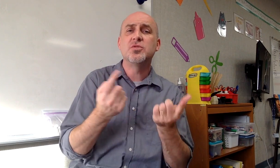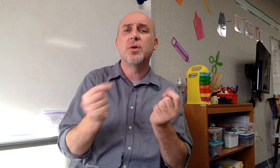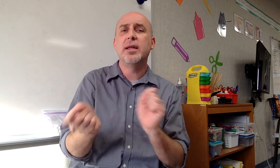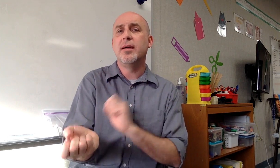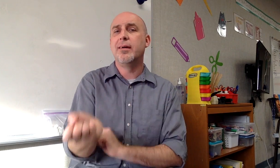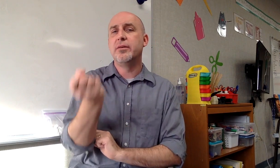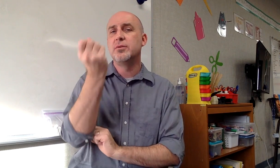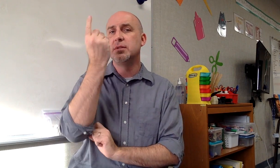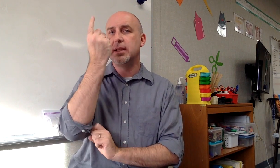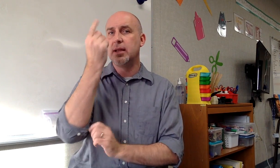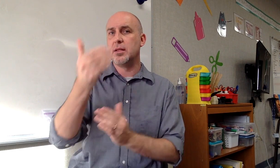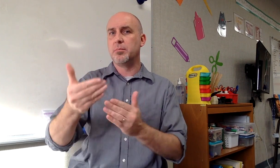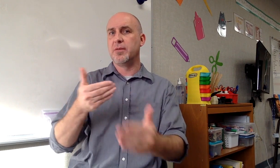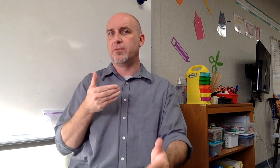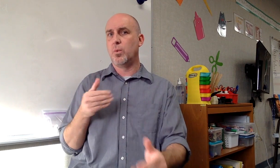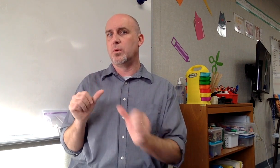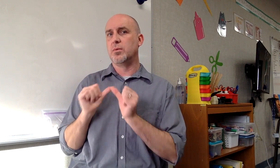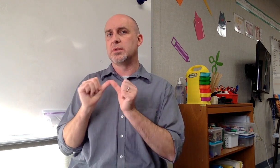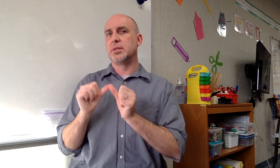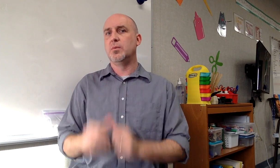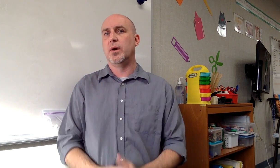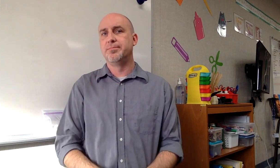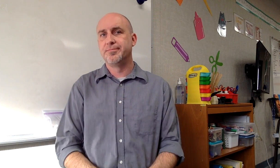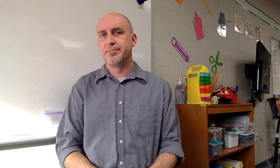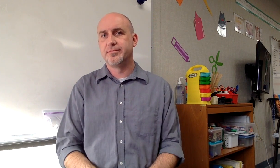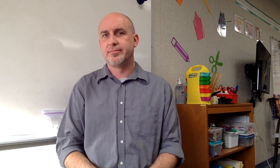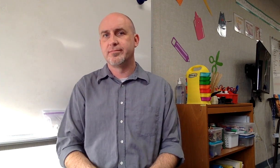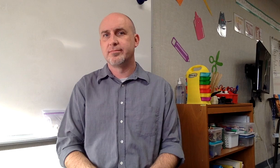try to understand it before you continue on.